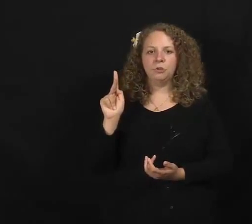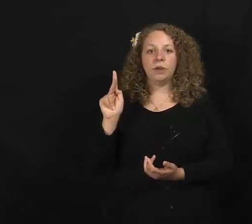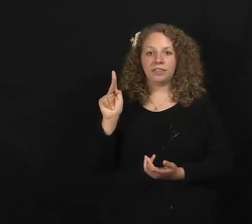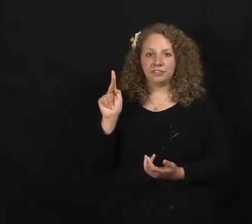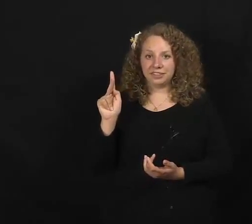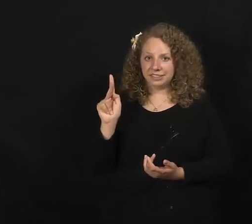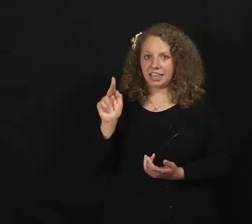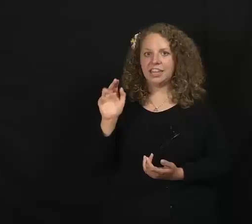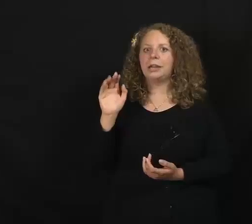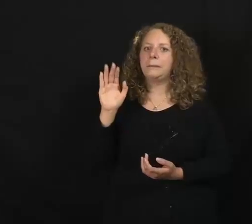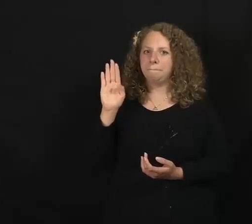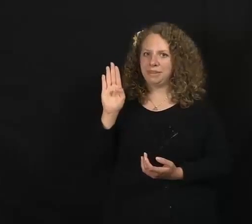rather than saying